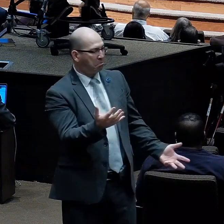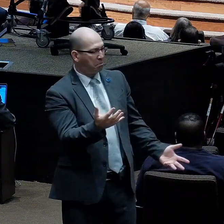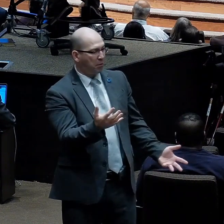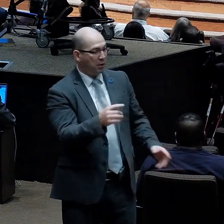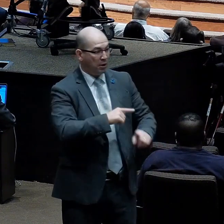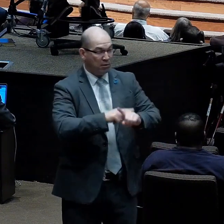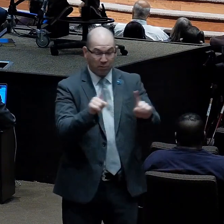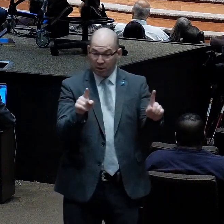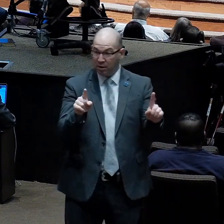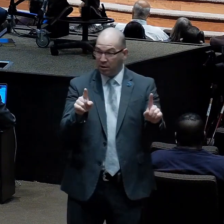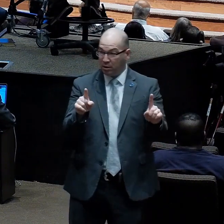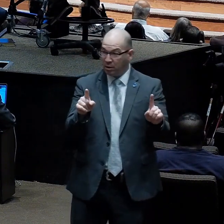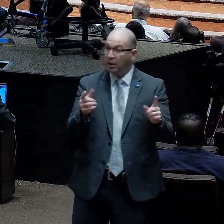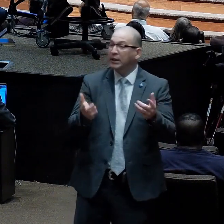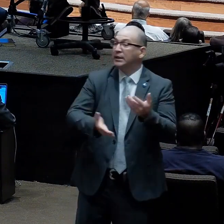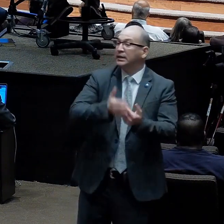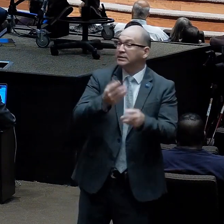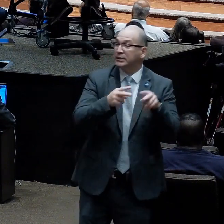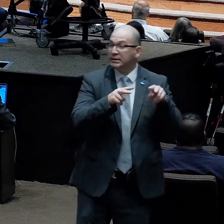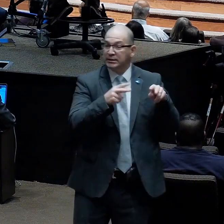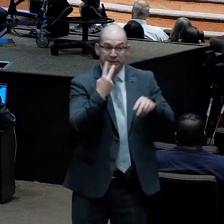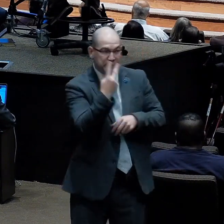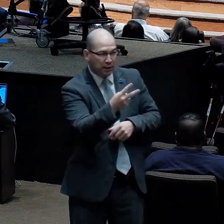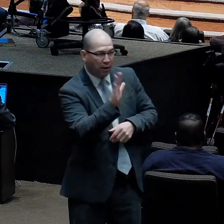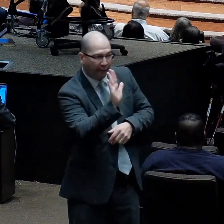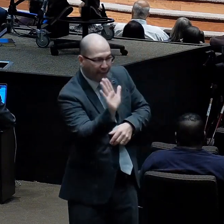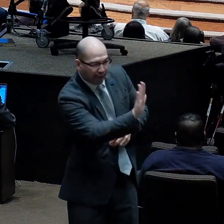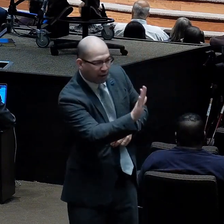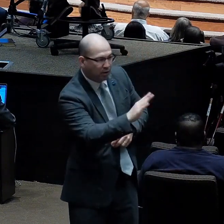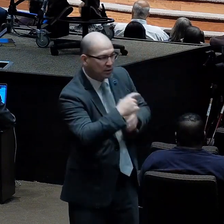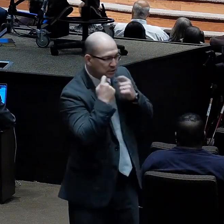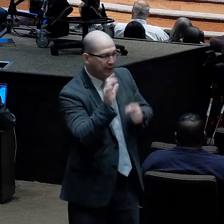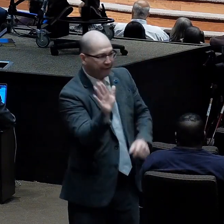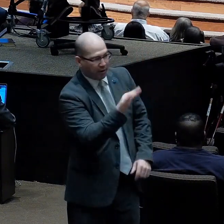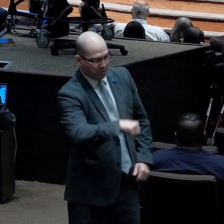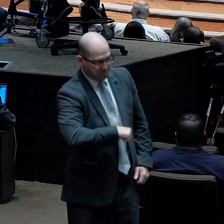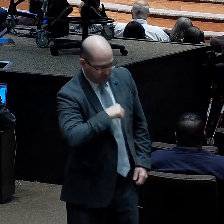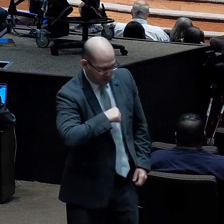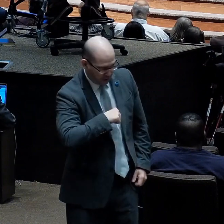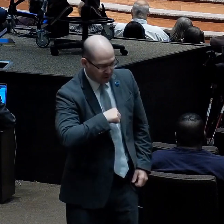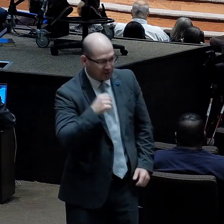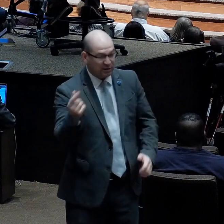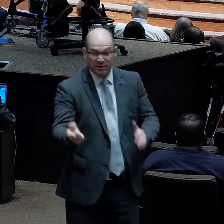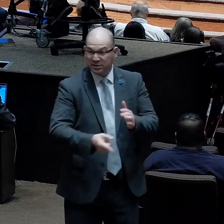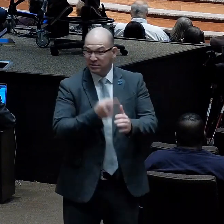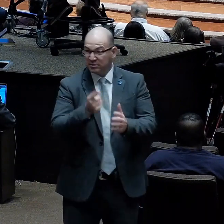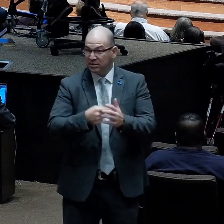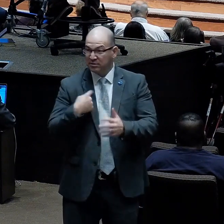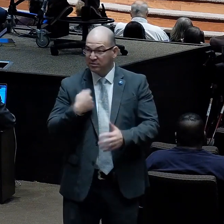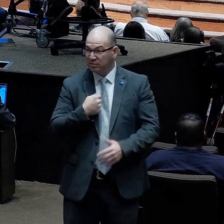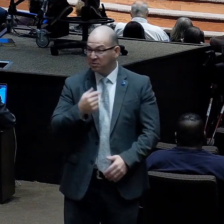that while it's easy to see pride in other people's lives, sometimes we don't see it in our own lives.